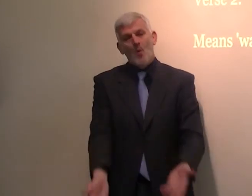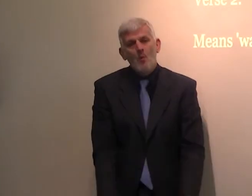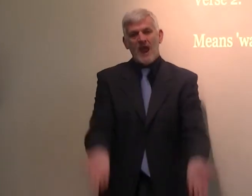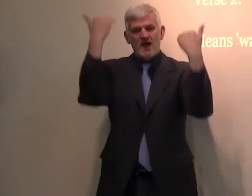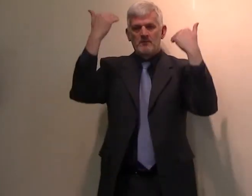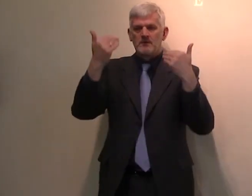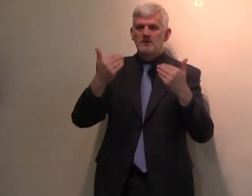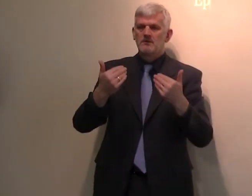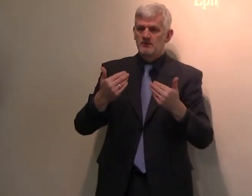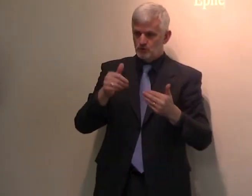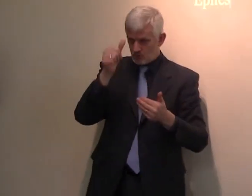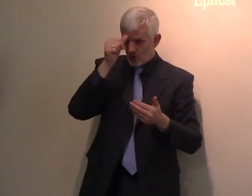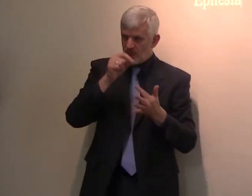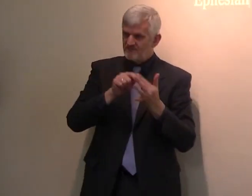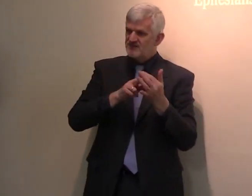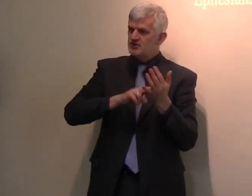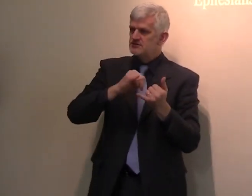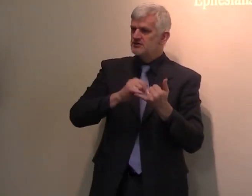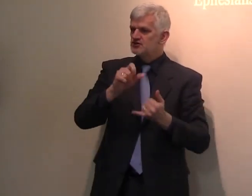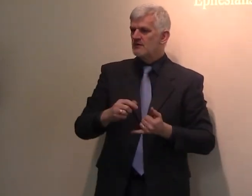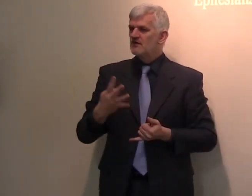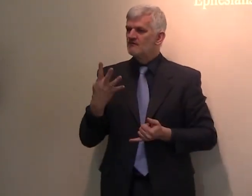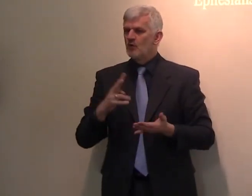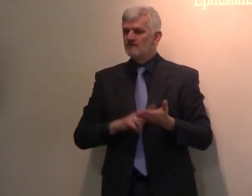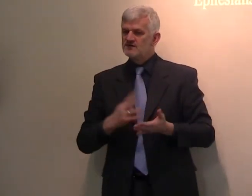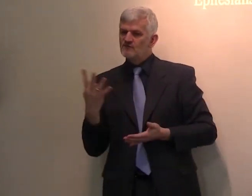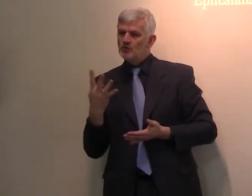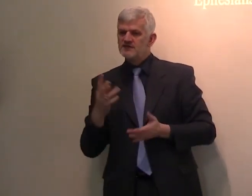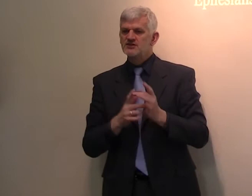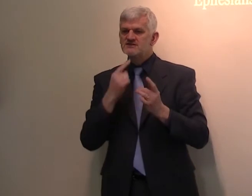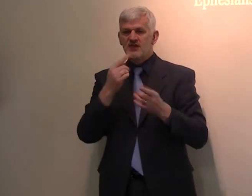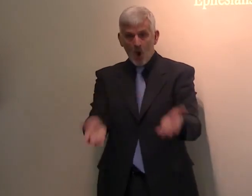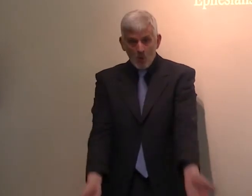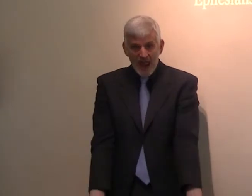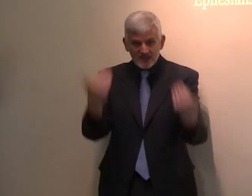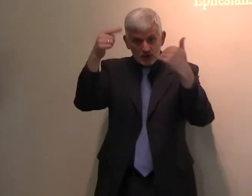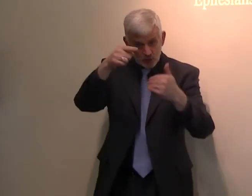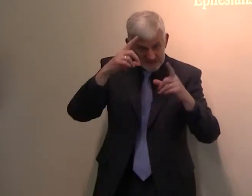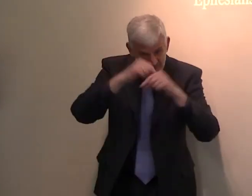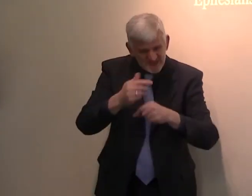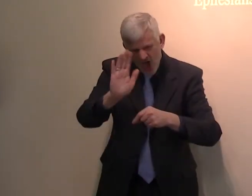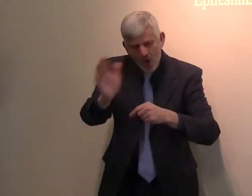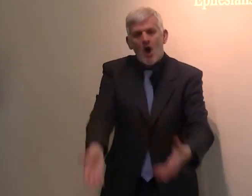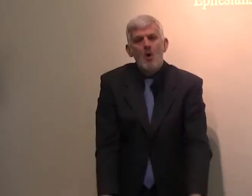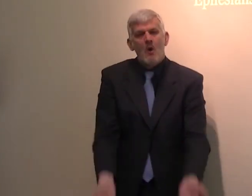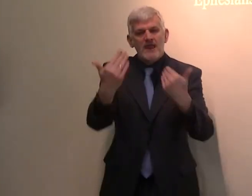chapter 4, verse 14, the Lord says, awake, thou that sleepest, and arise from the dead, and